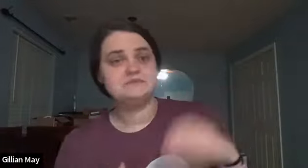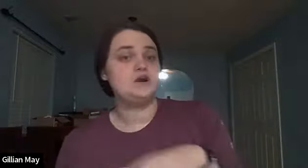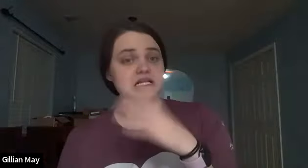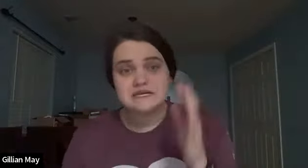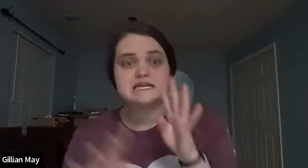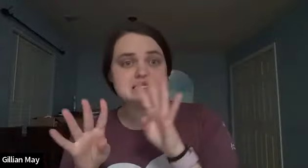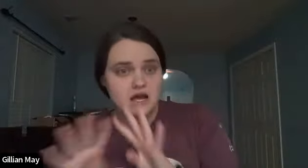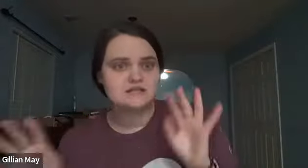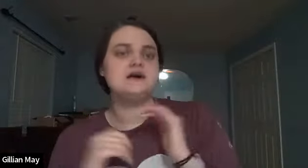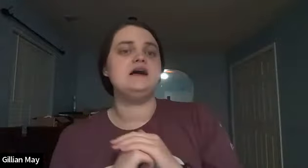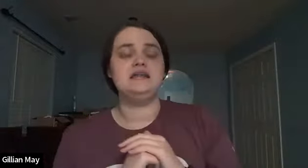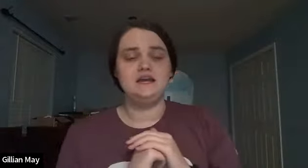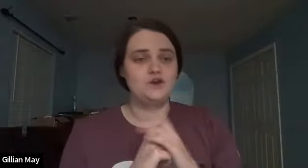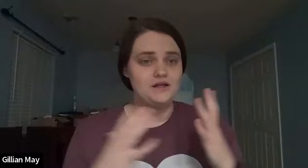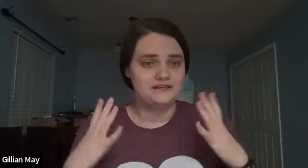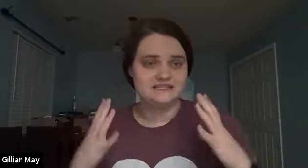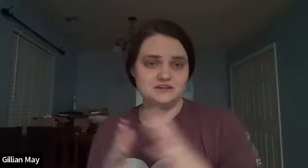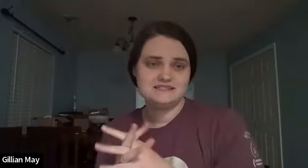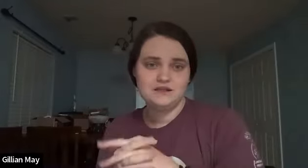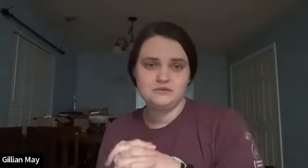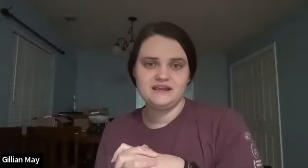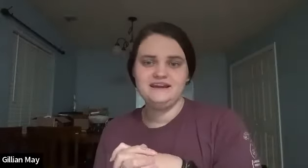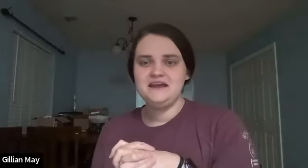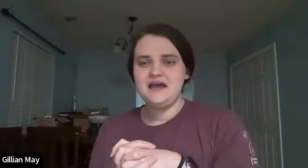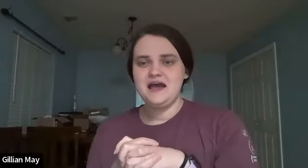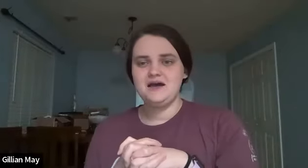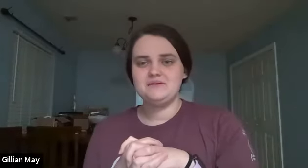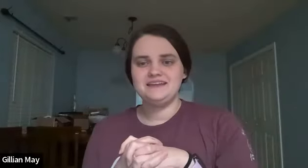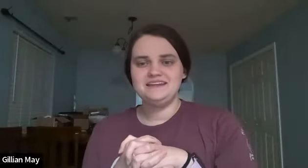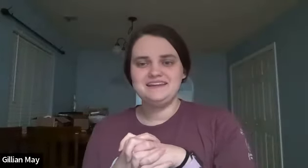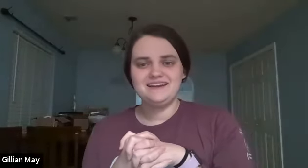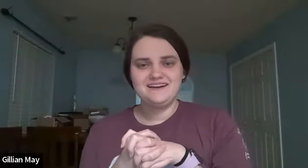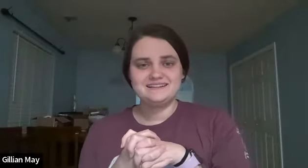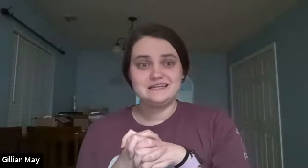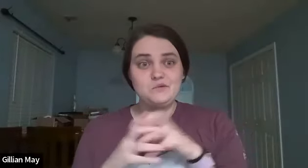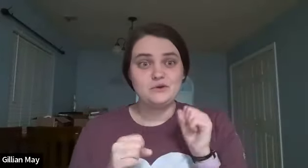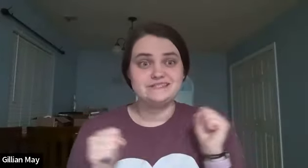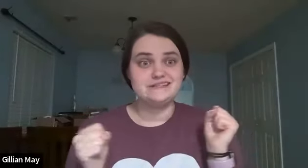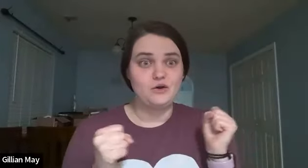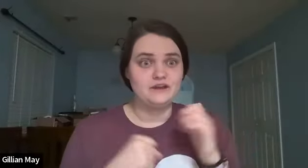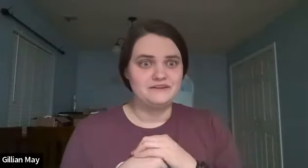but Christmas, Hanukkah, any of your holidays that you guys celebrate. And yeah, stay warm. It's getting cold out there.